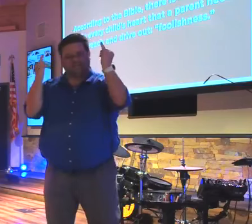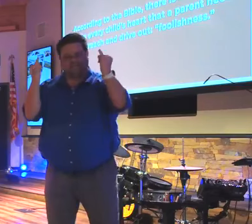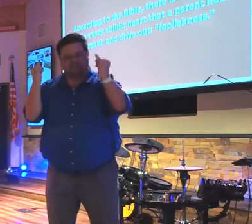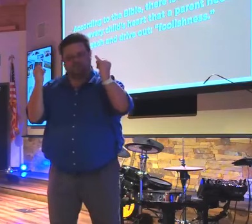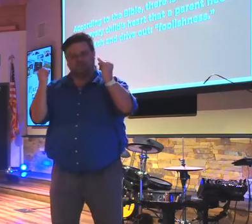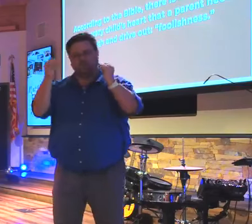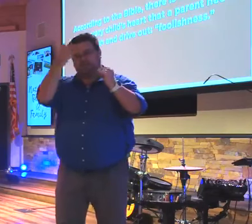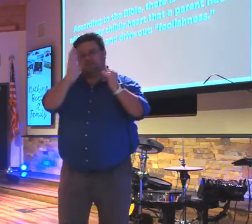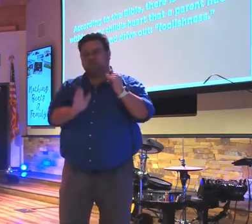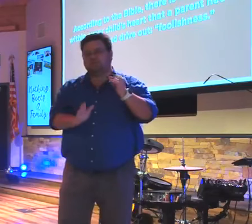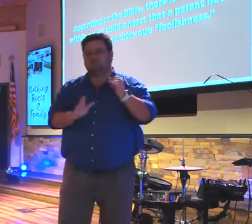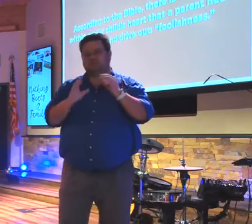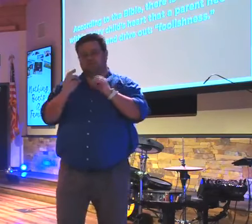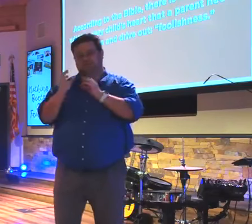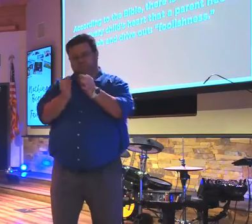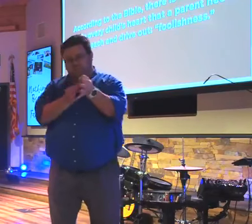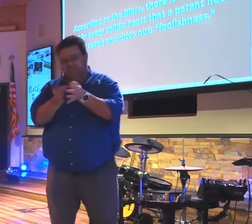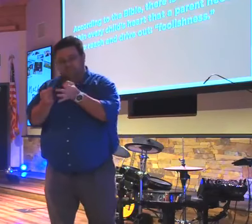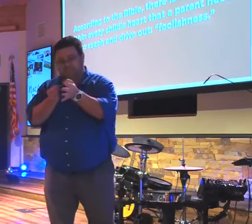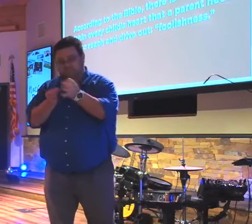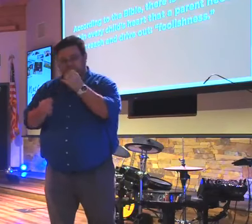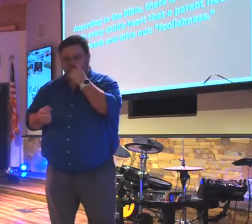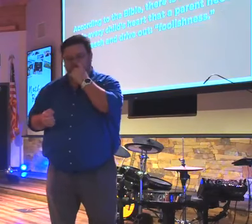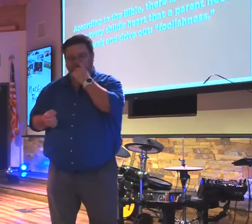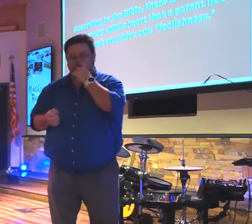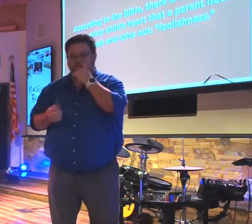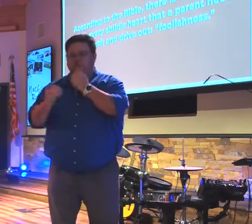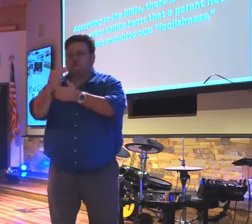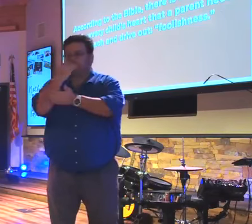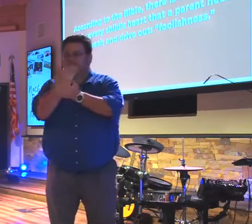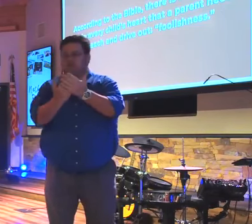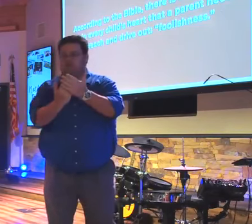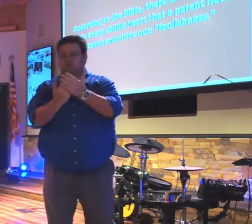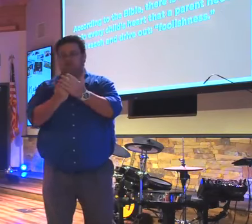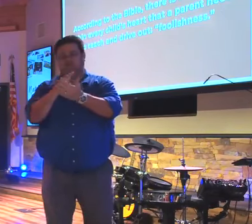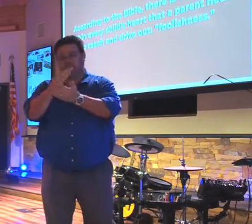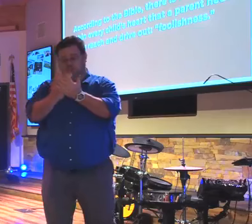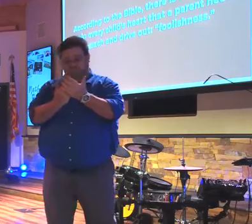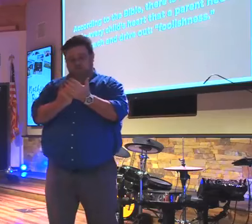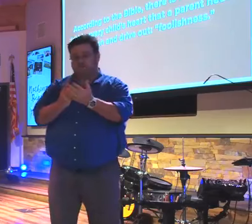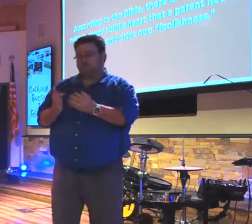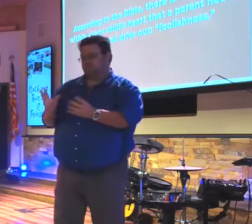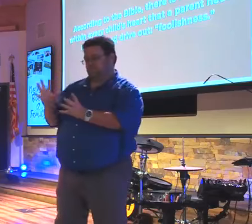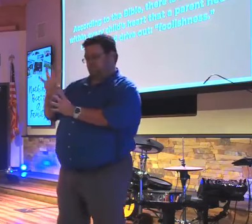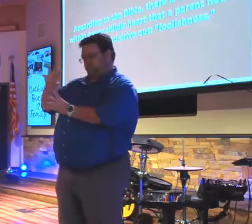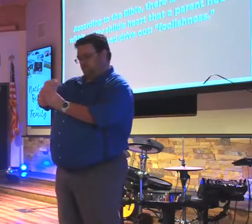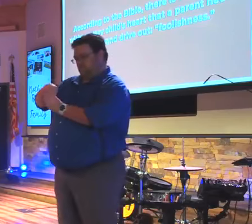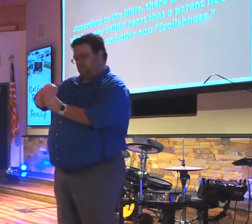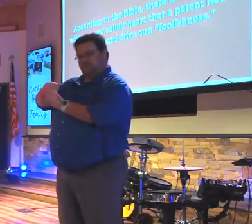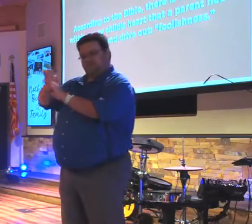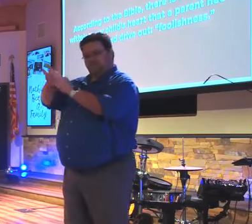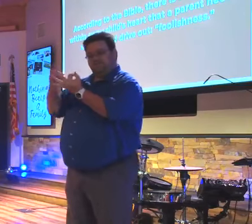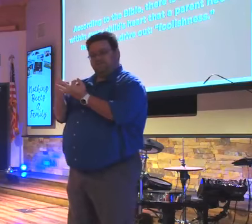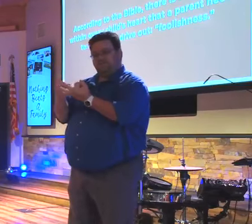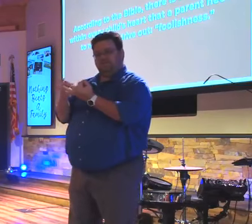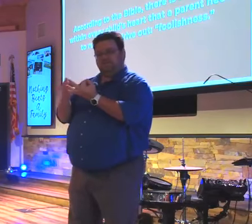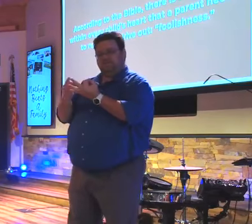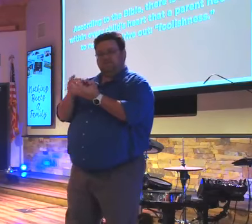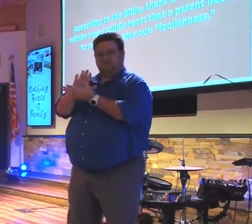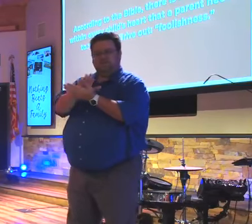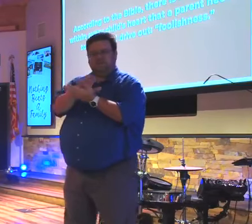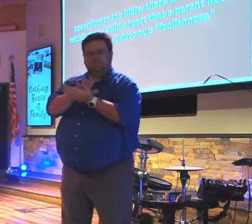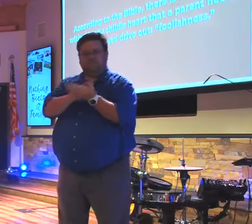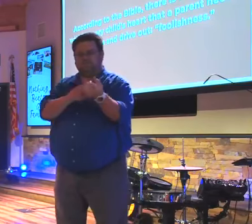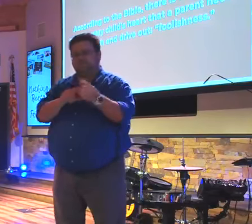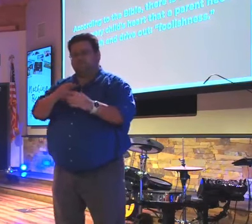God's trying to get across here is that part of being in a family, and this is in your handout, by the way,